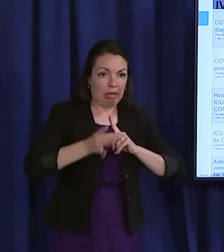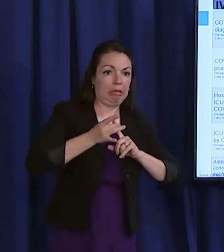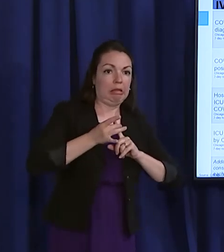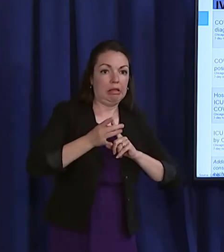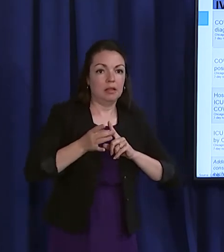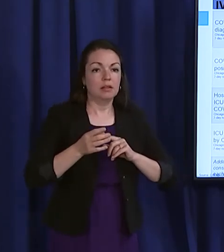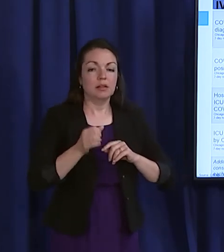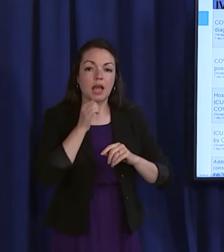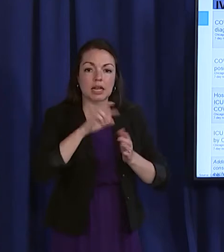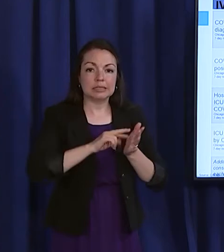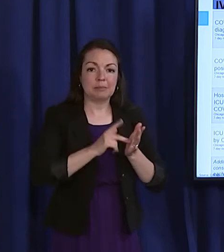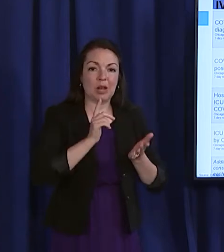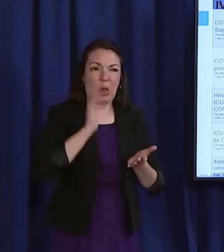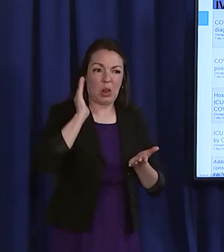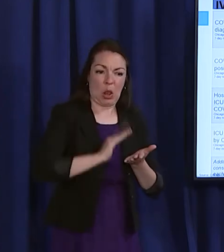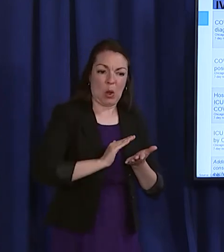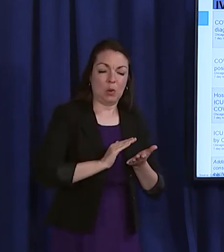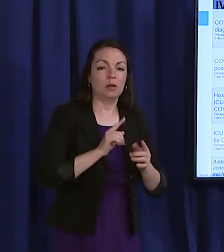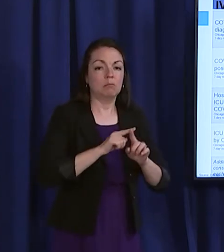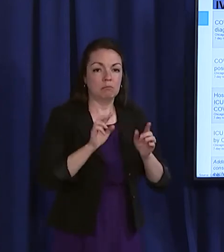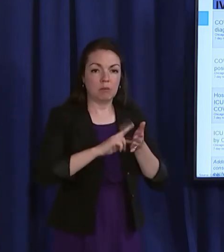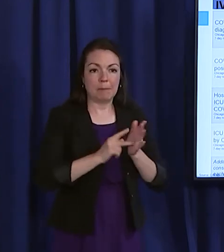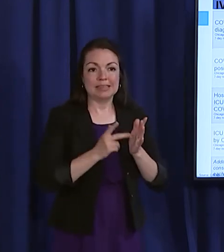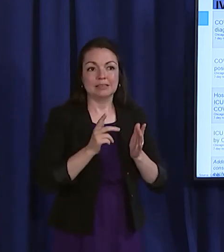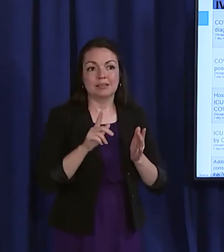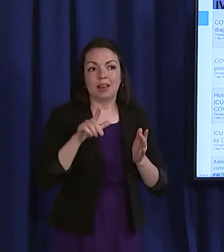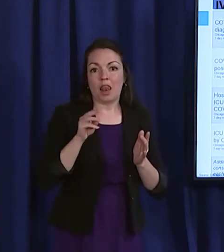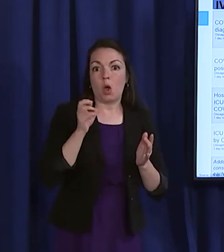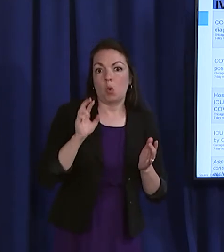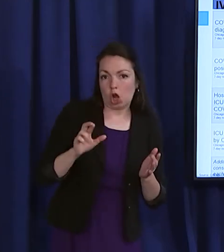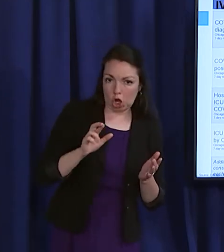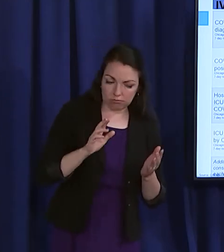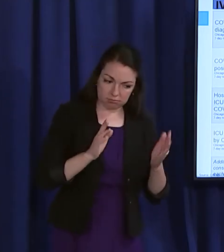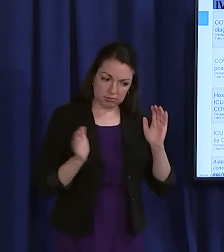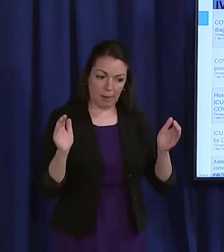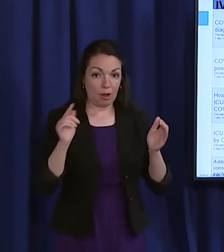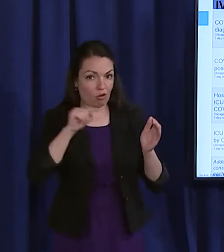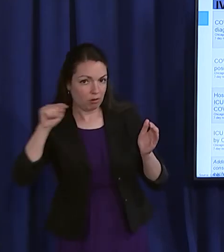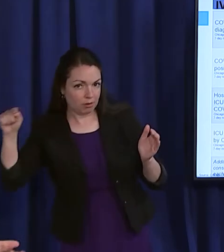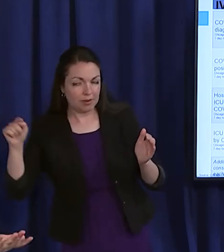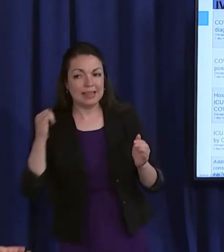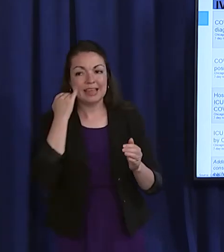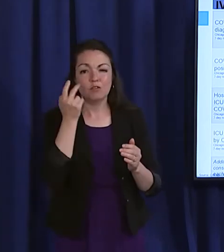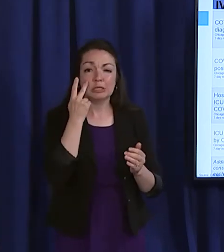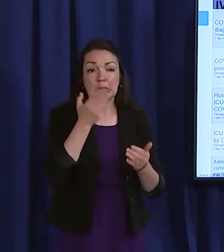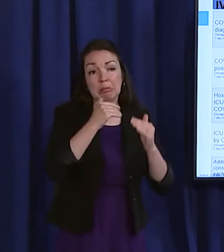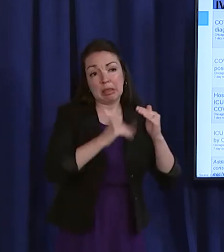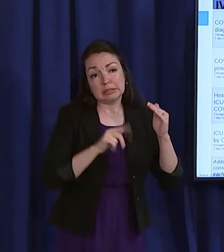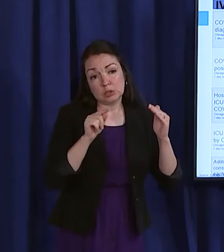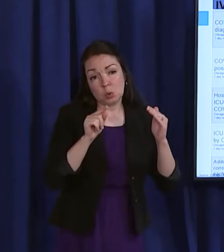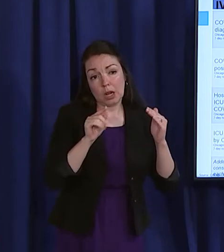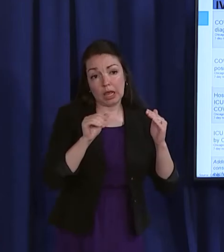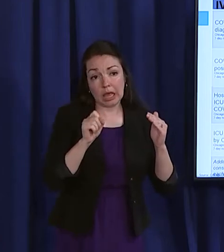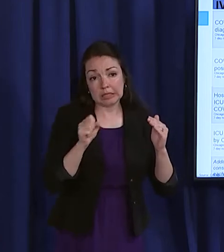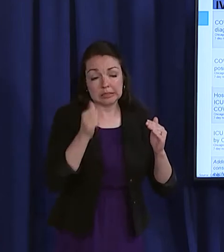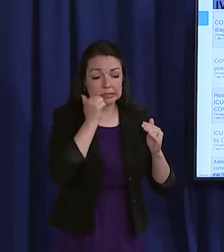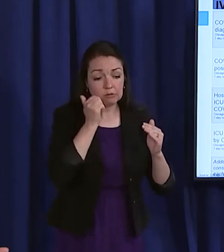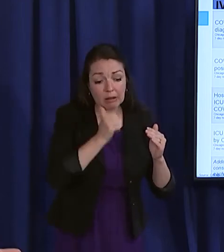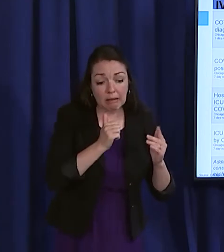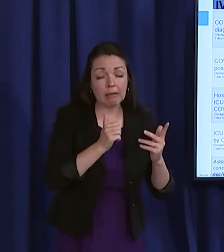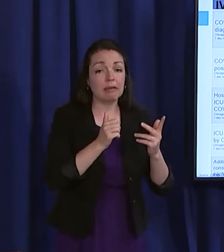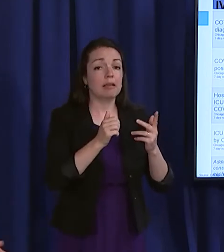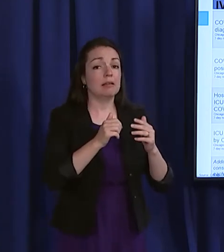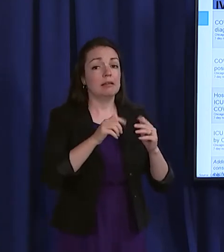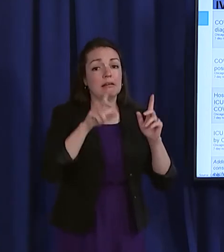use lower. And really this controlled transmission, if we were at a point where we were seeing fewer than 20 cases a day, test positivity less than